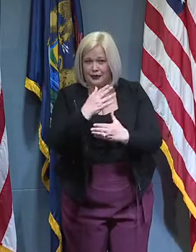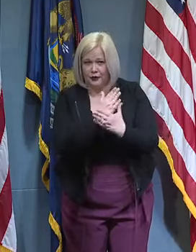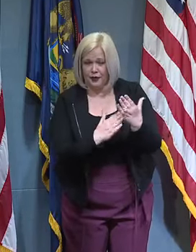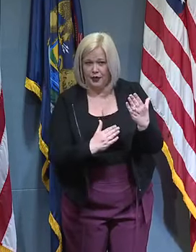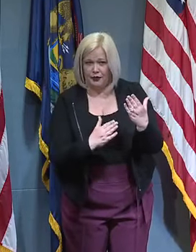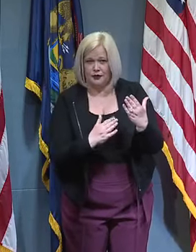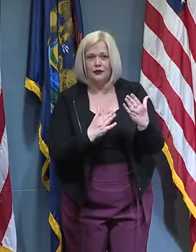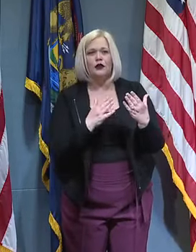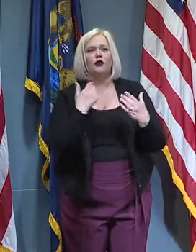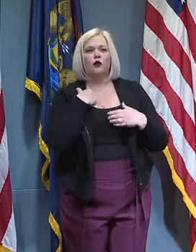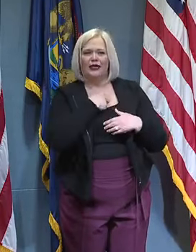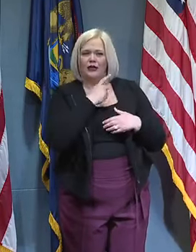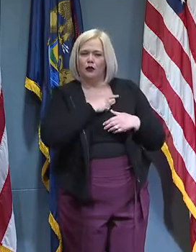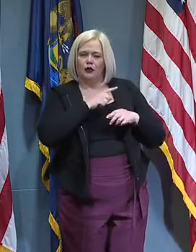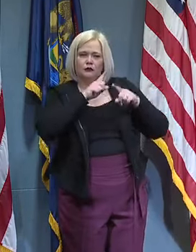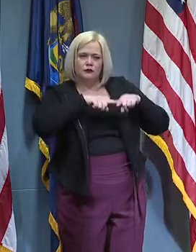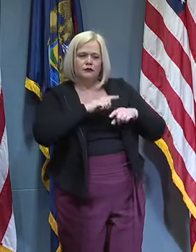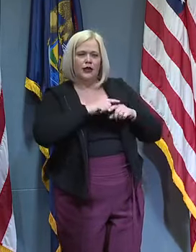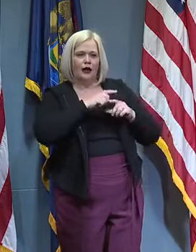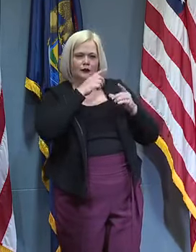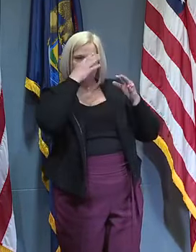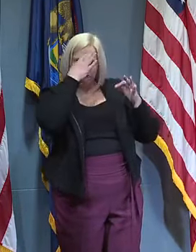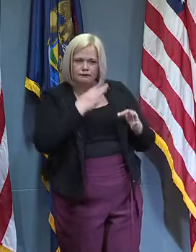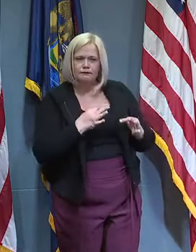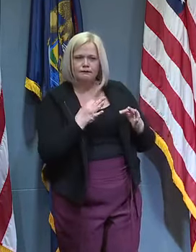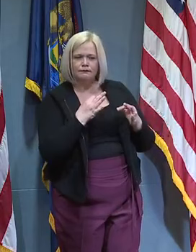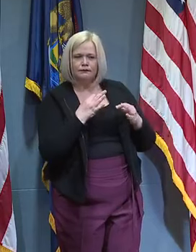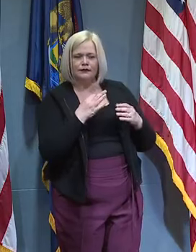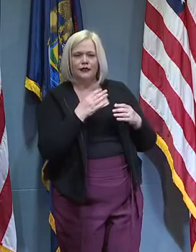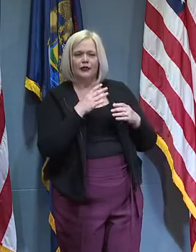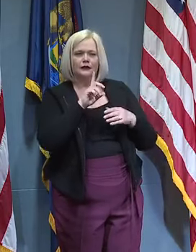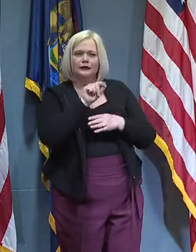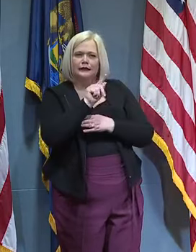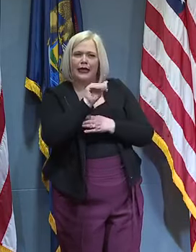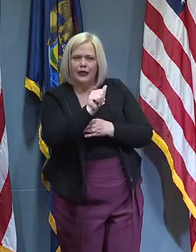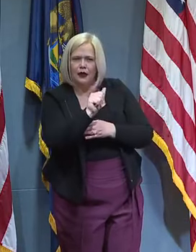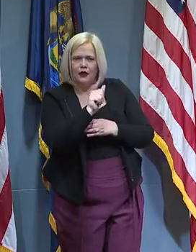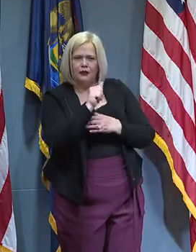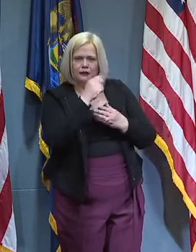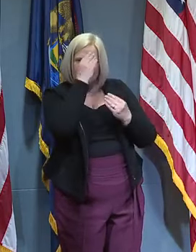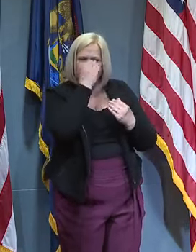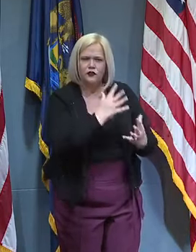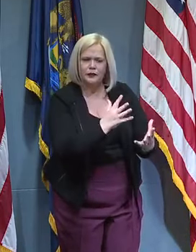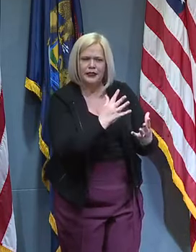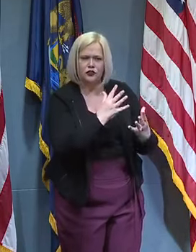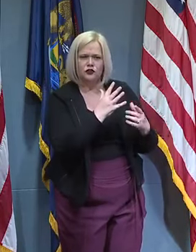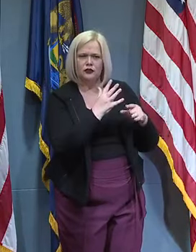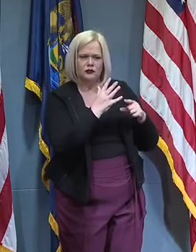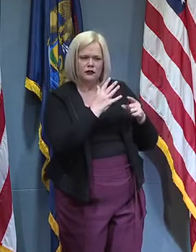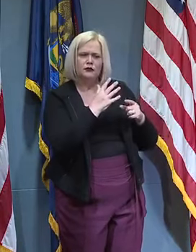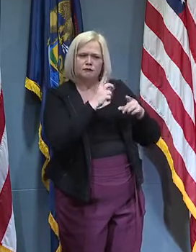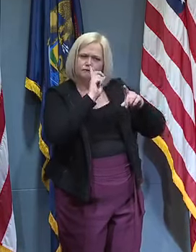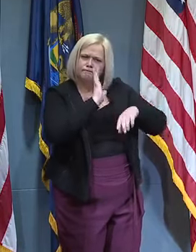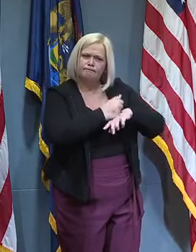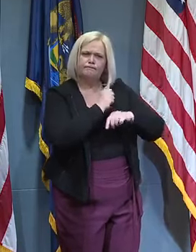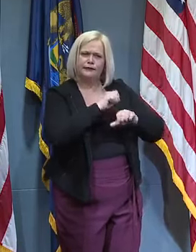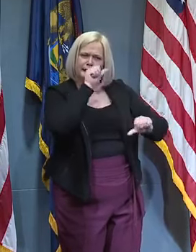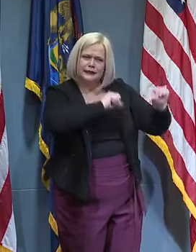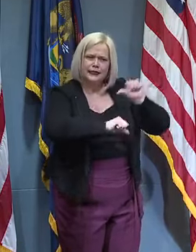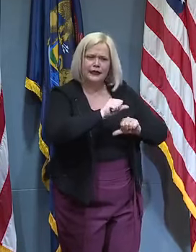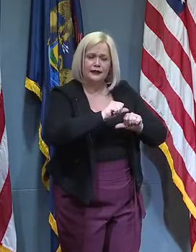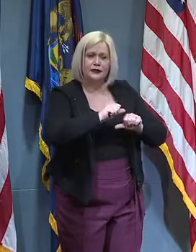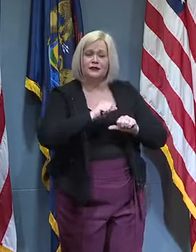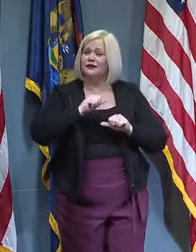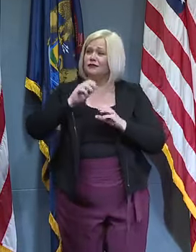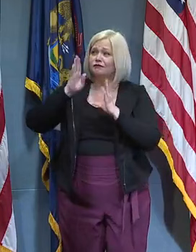with experts. I'll not be making decisions based on an arbitrary timeline or political or legal pressure.